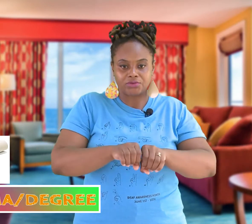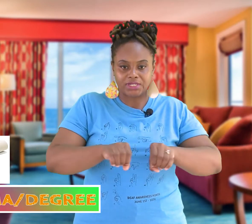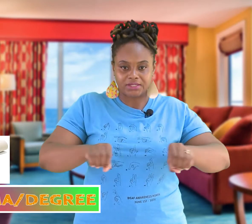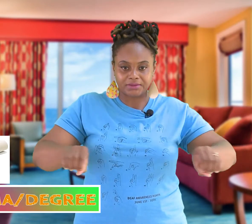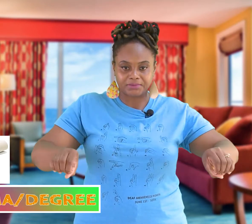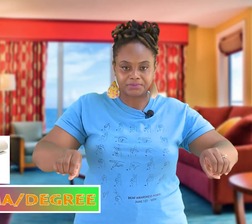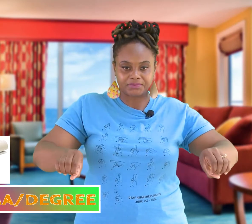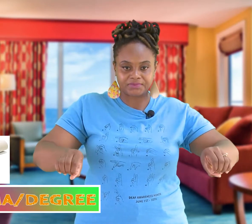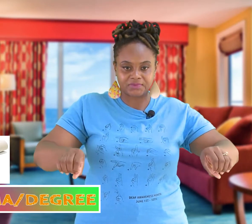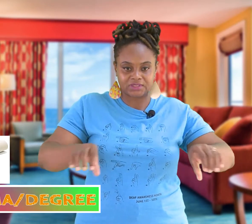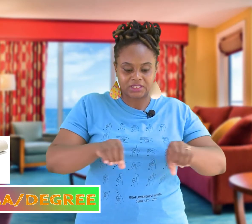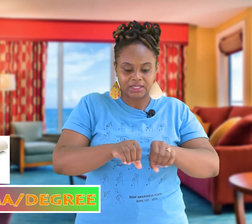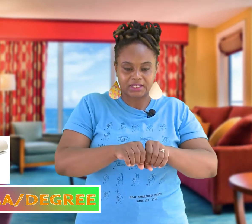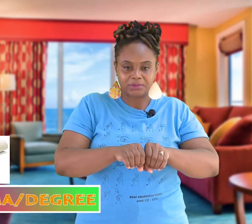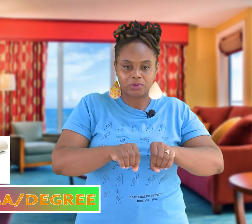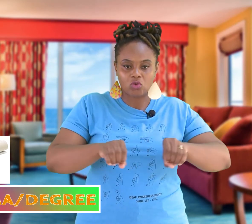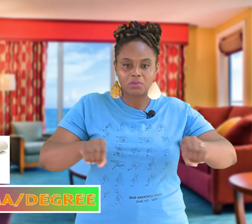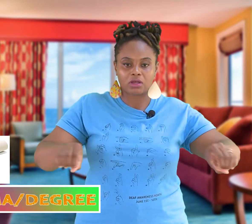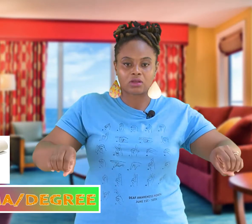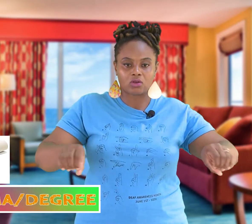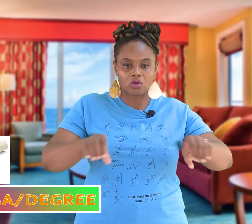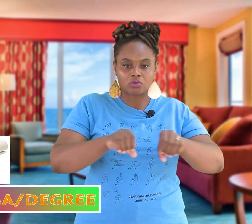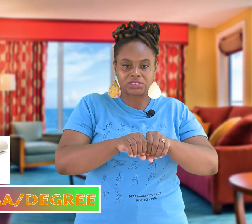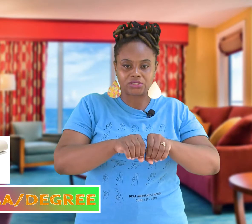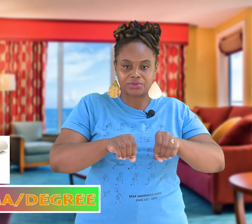degree. A diploma or a degree.